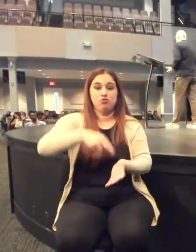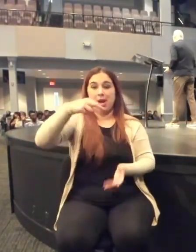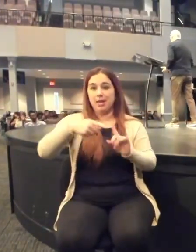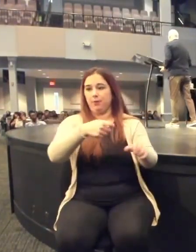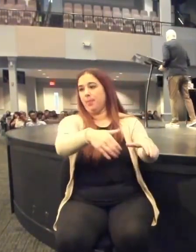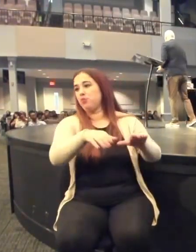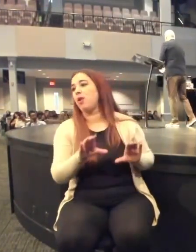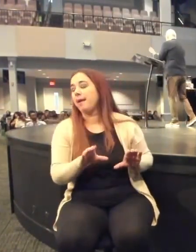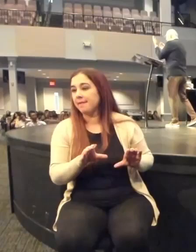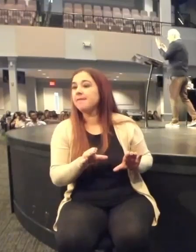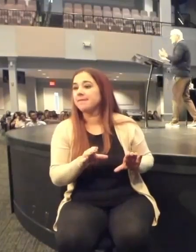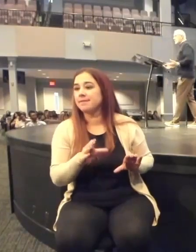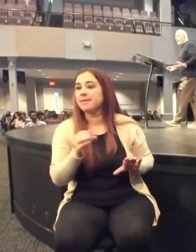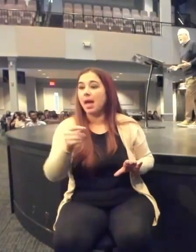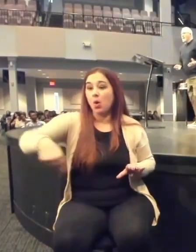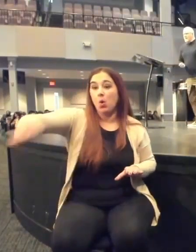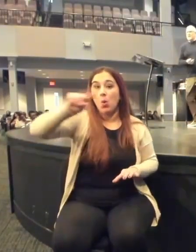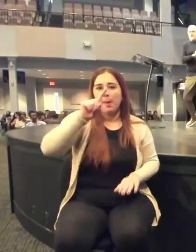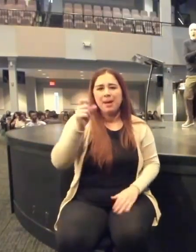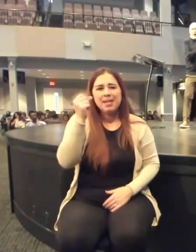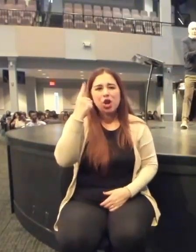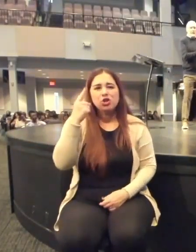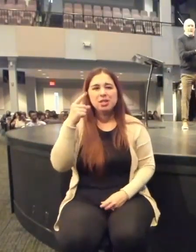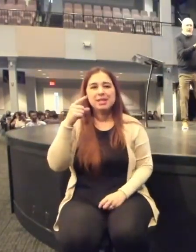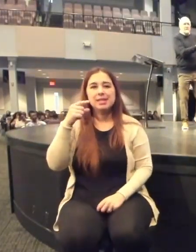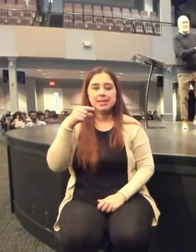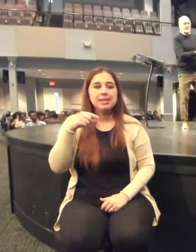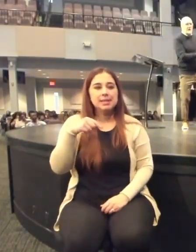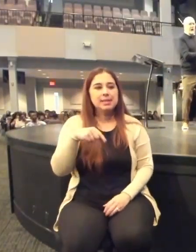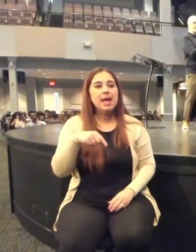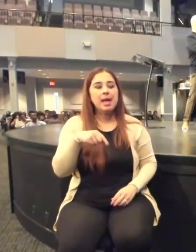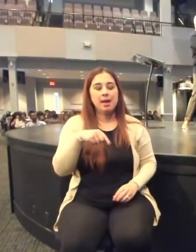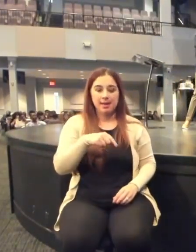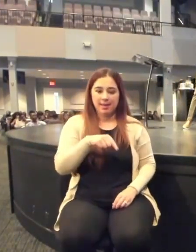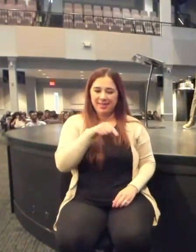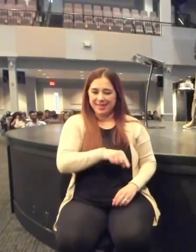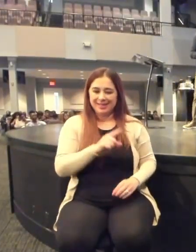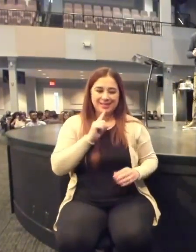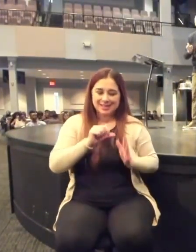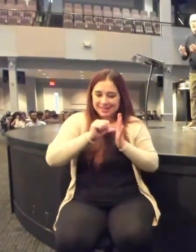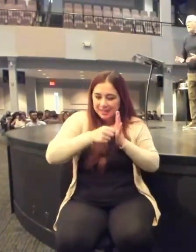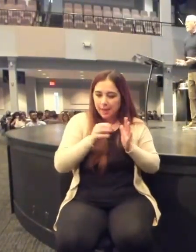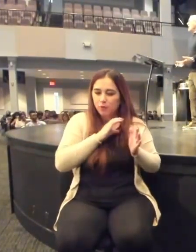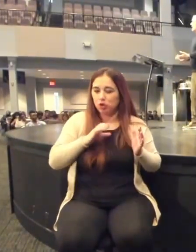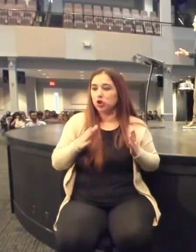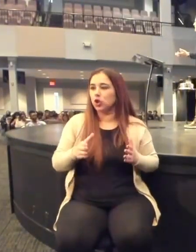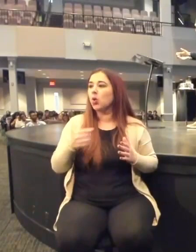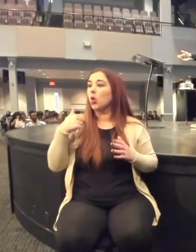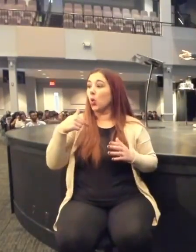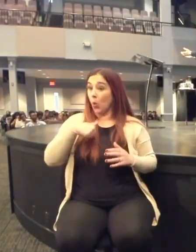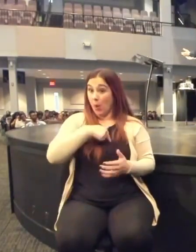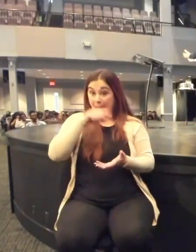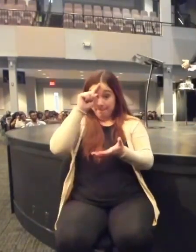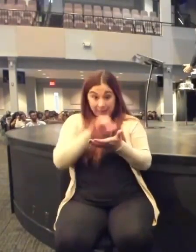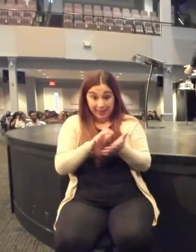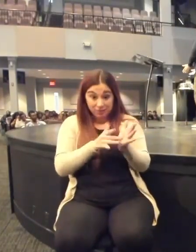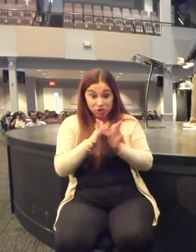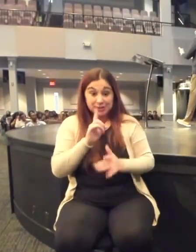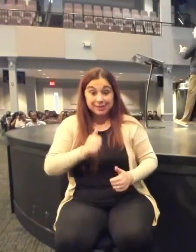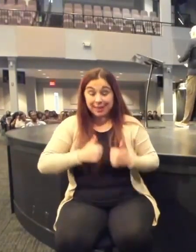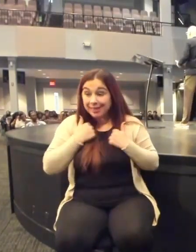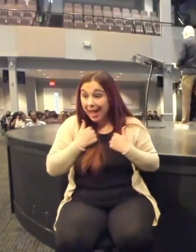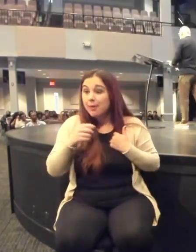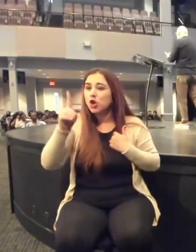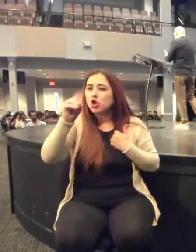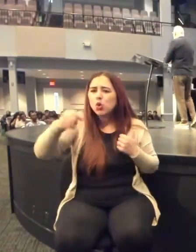again. And you and I must understand, this is the heartbeat, the essence of Christianity. Do we believe that Jesus is alive? Do